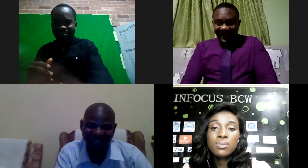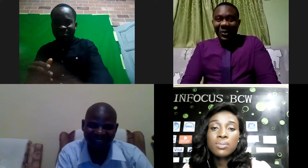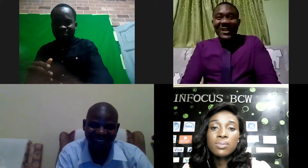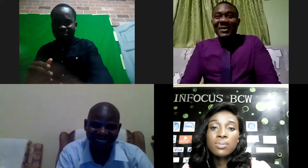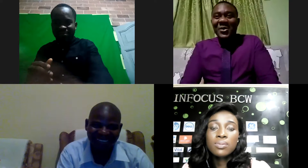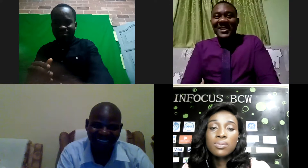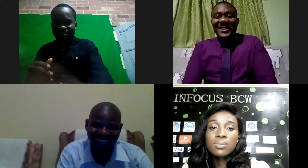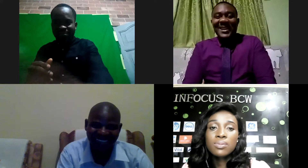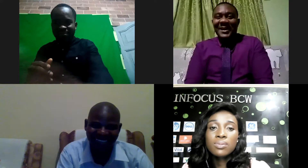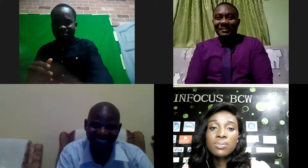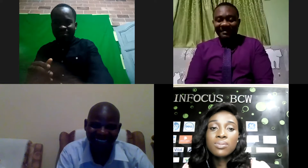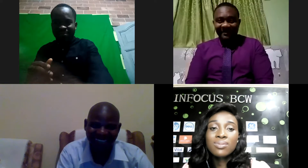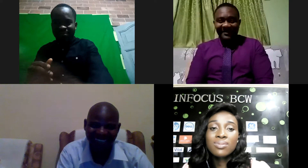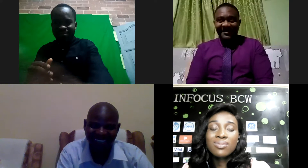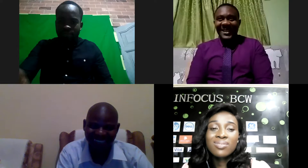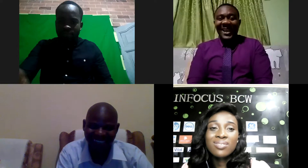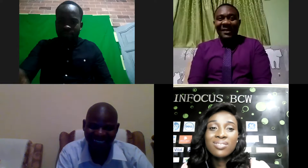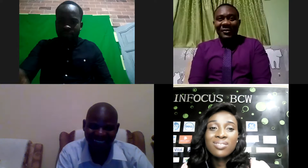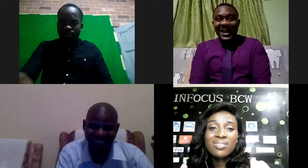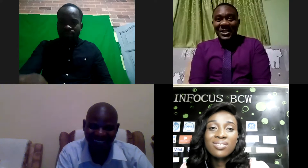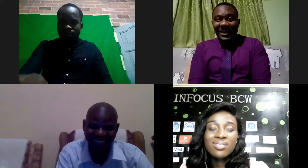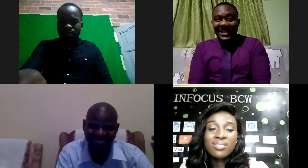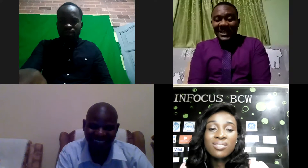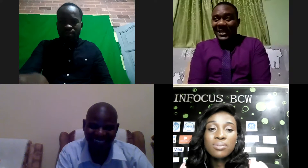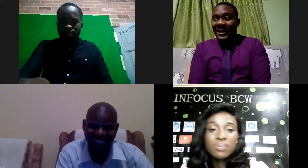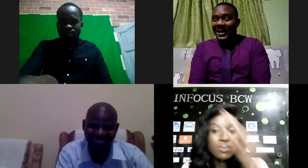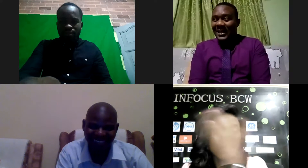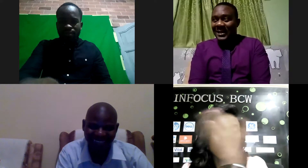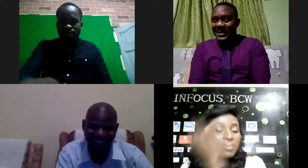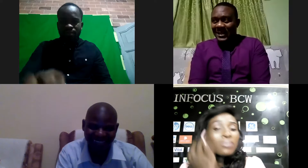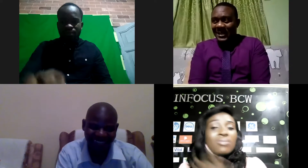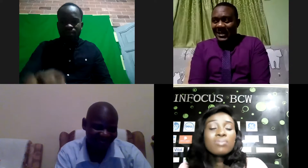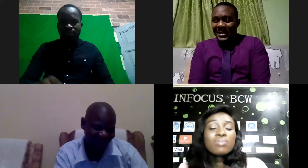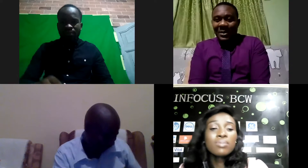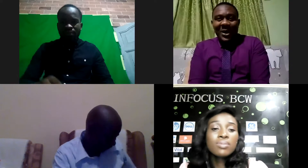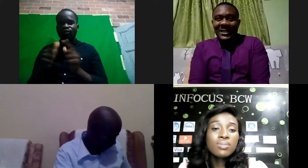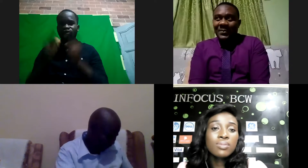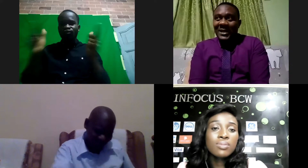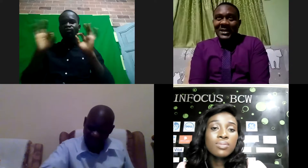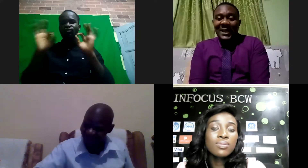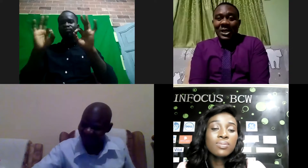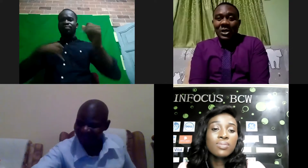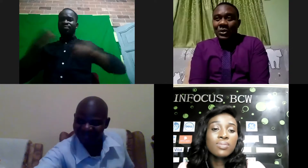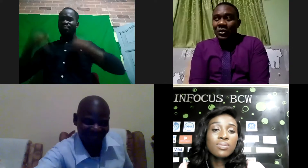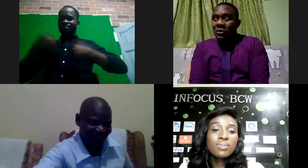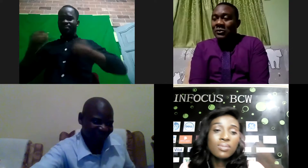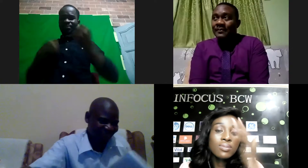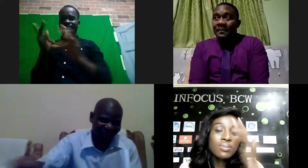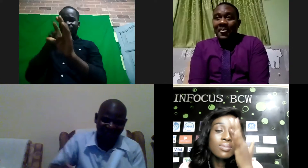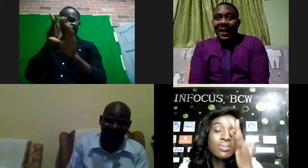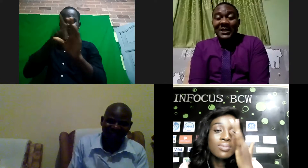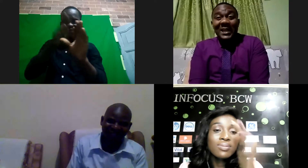Well, it's been great. I've really enjoyed this session, and the participants and those